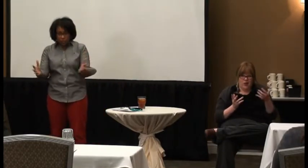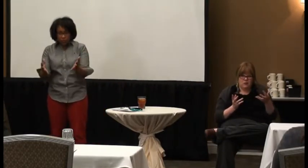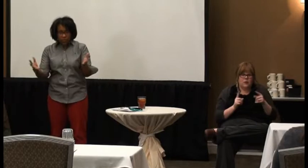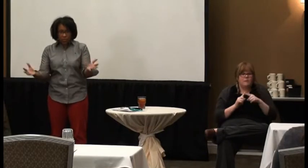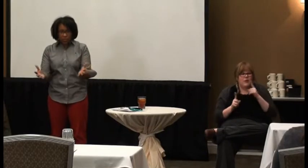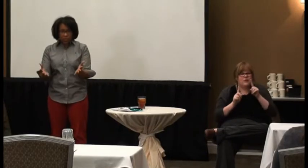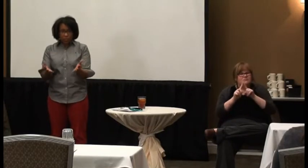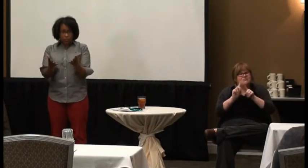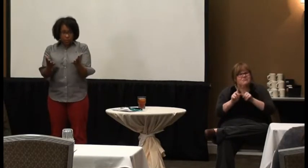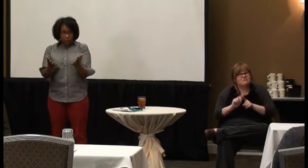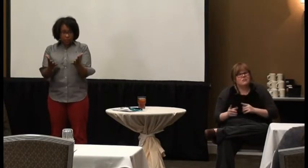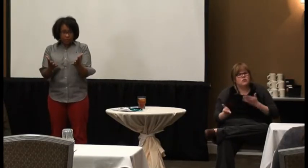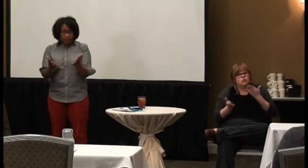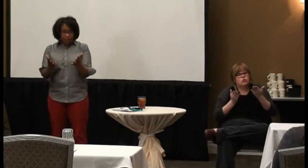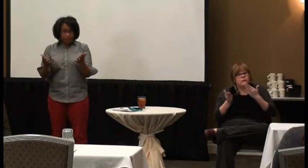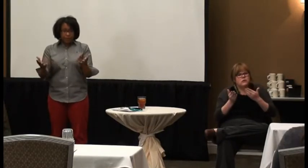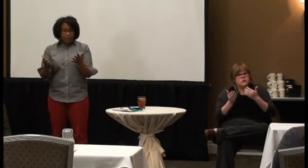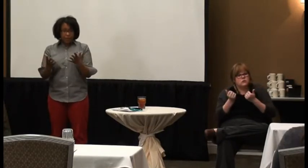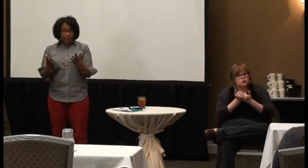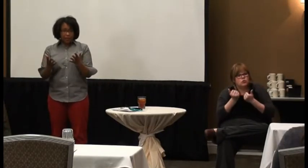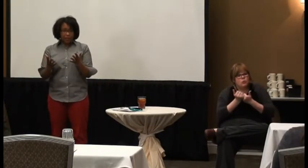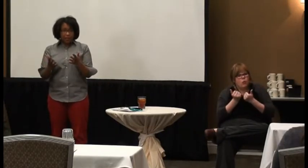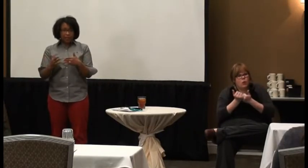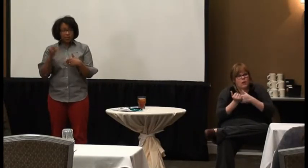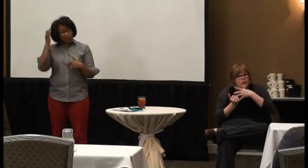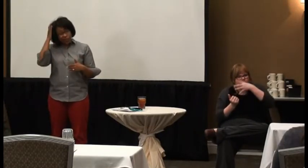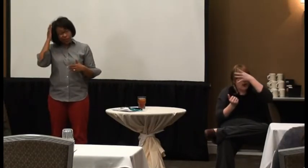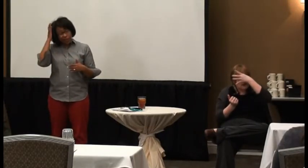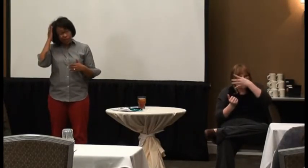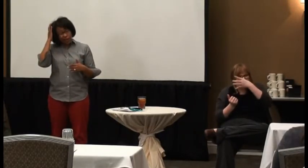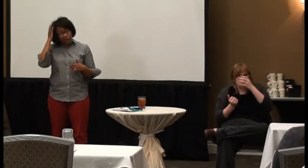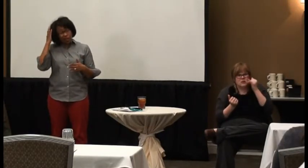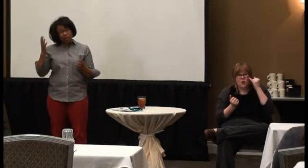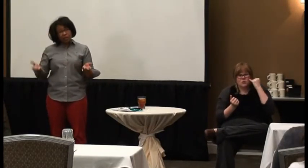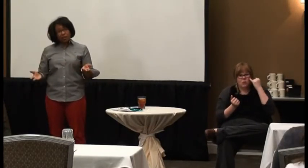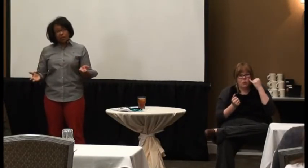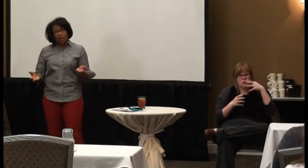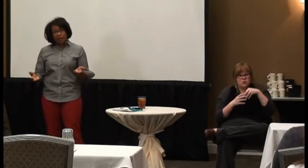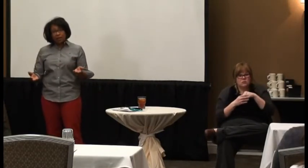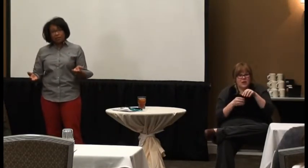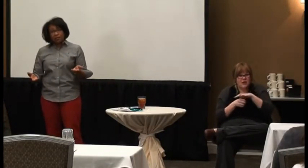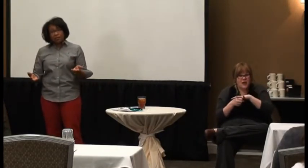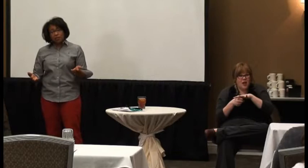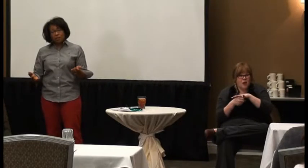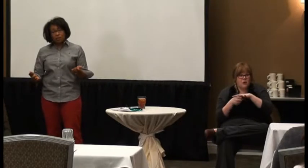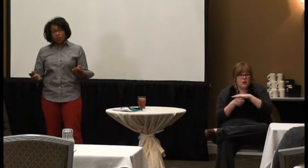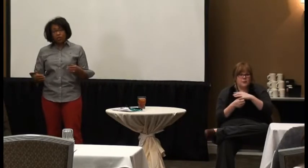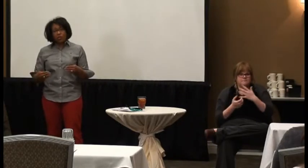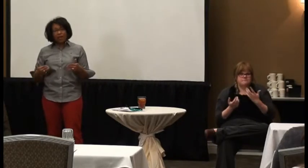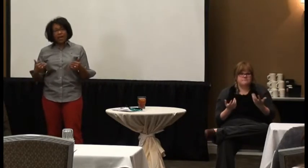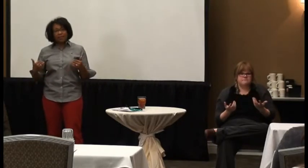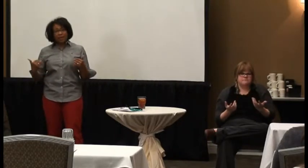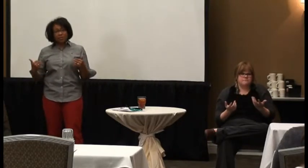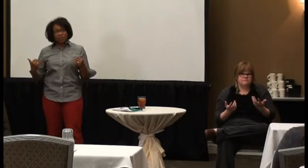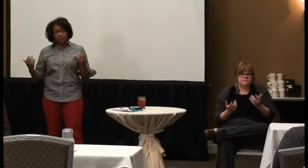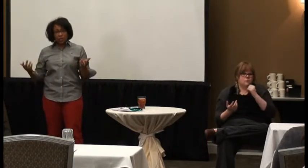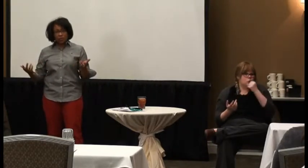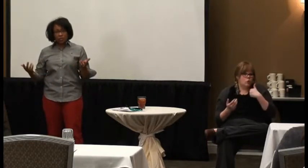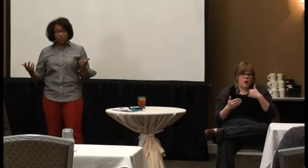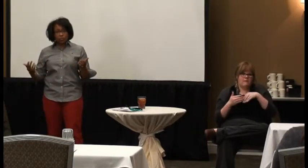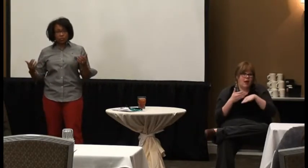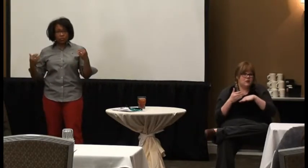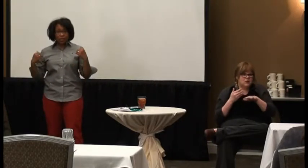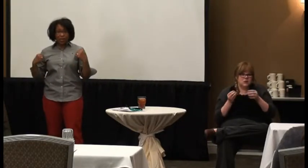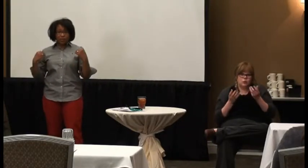those services that can support the parents. And so if they're in an area that, we don't have access to a